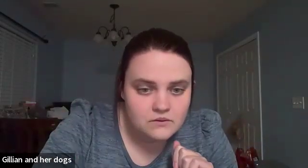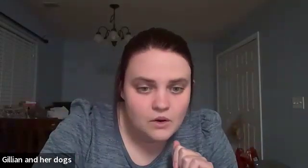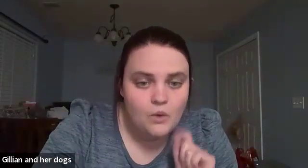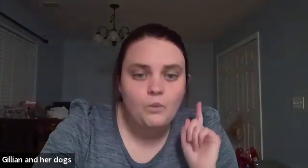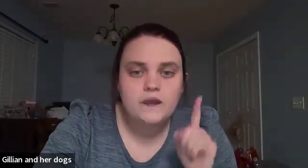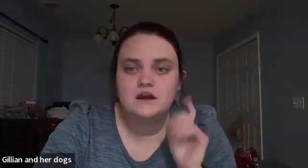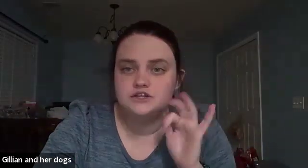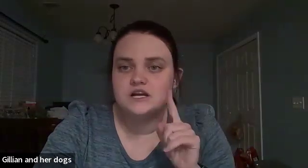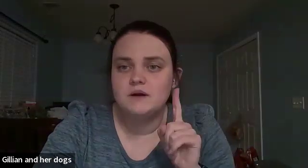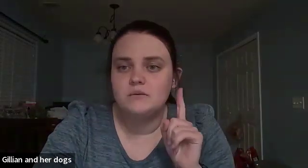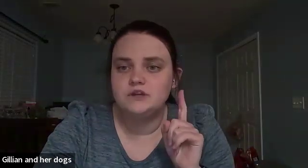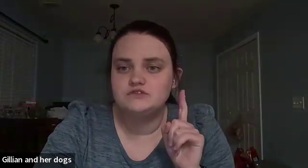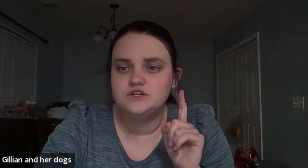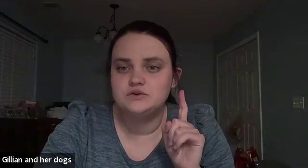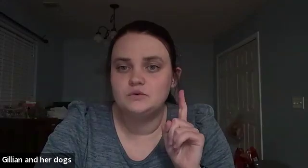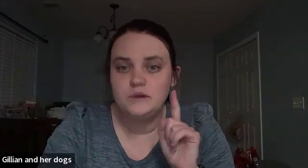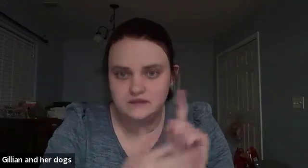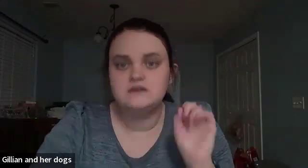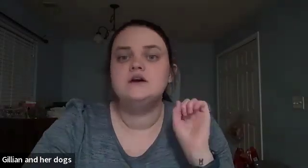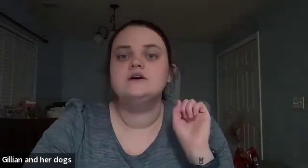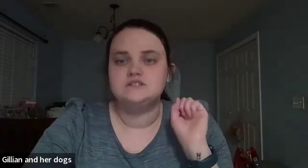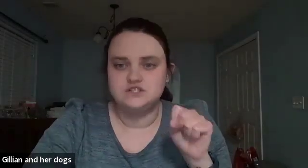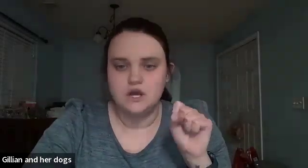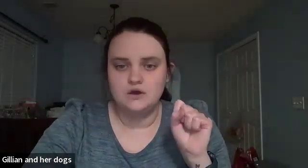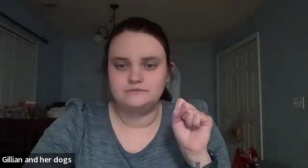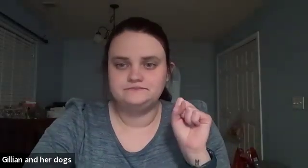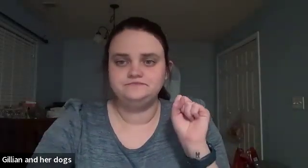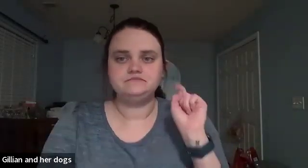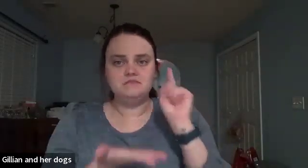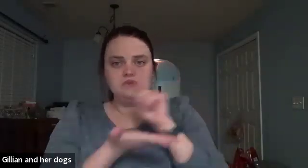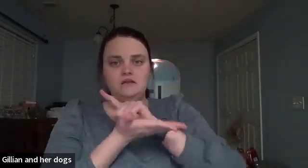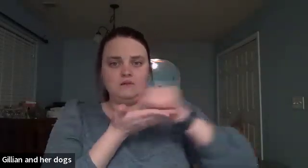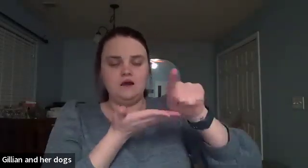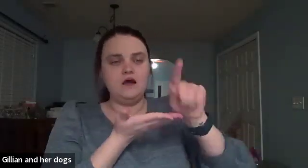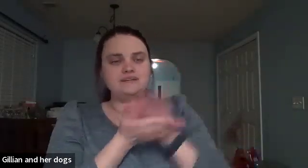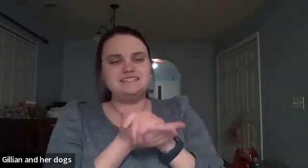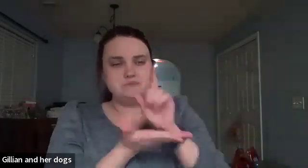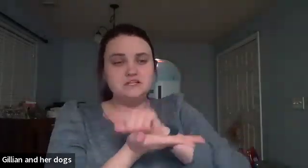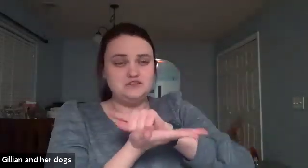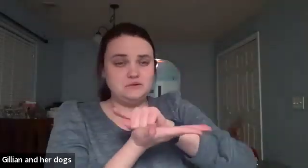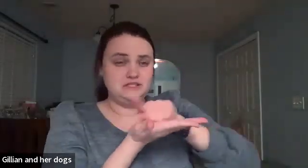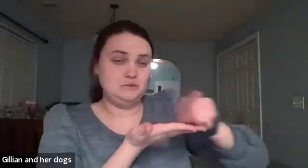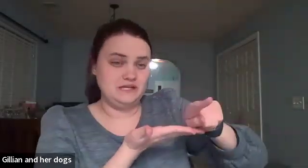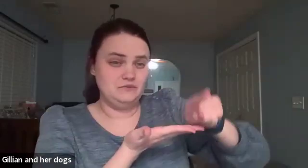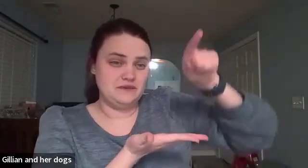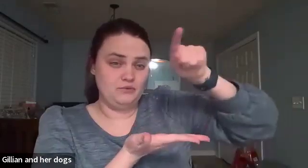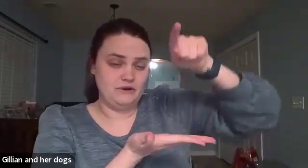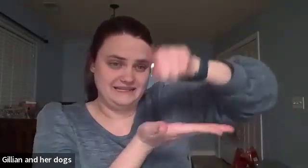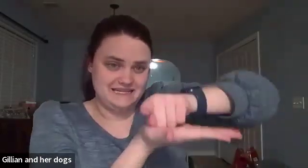When are you talking about when you do week? So Typically you do want to do week with it pointing